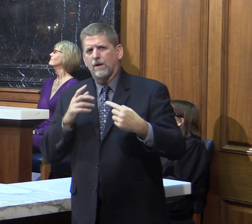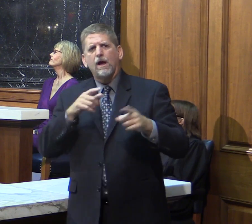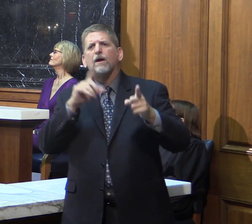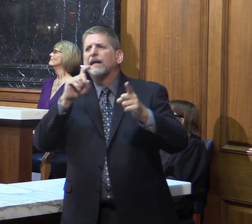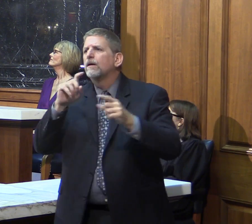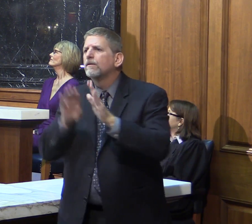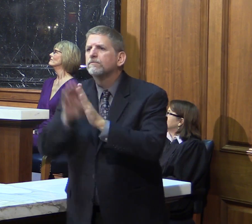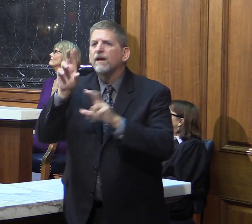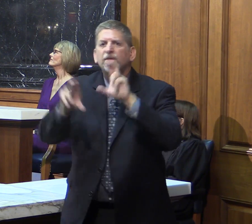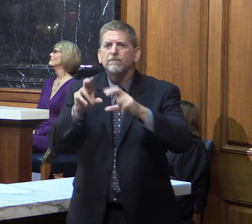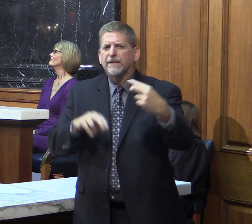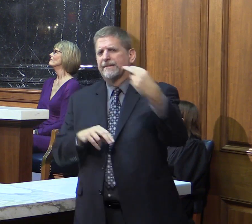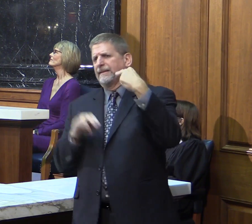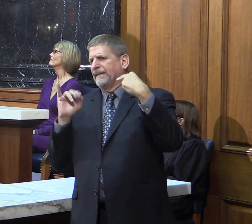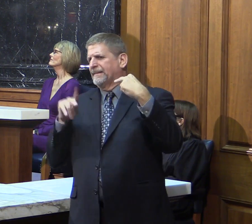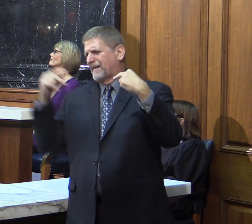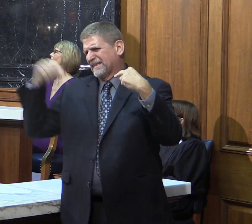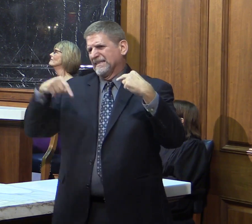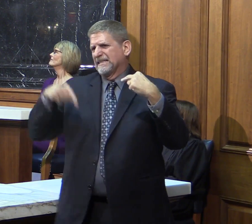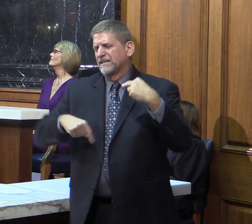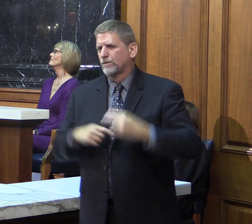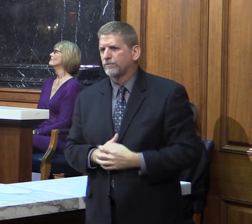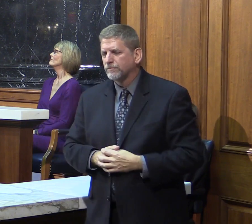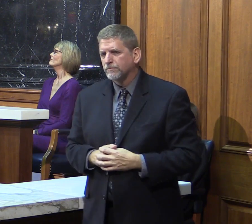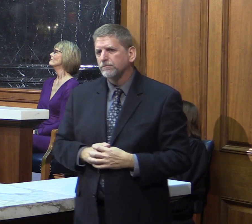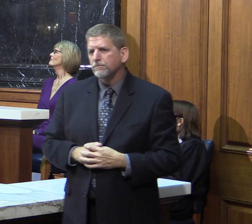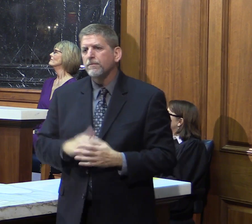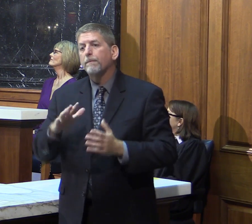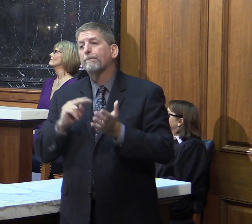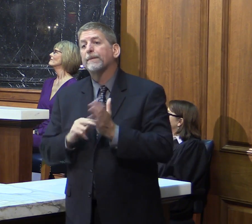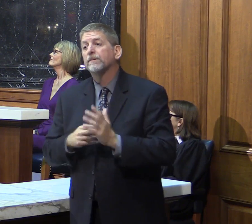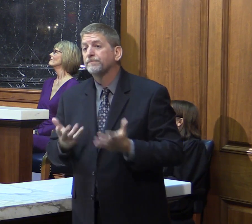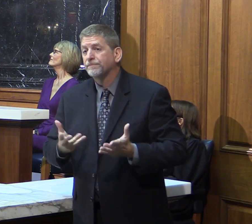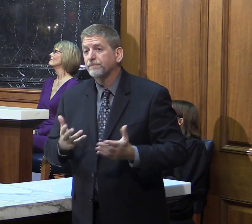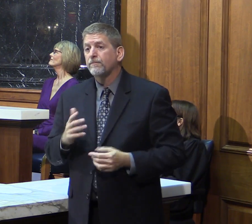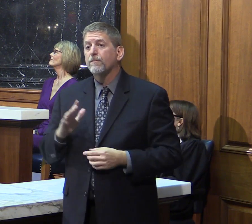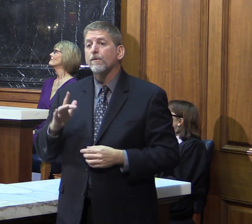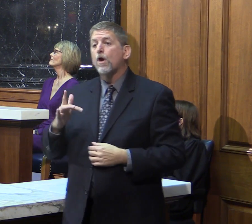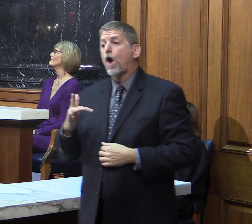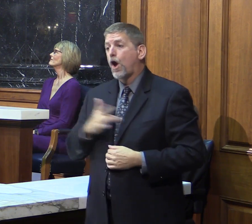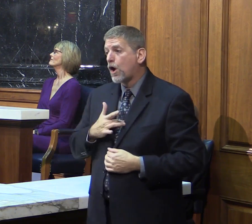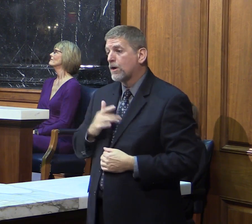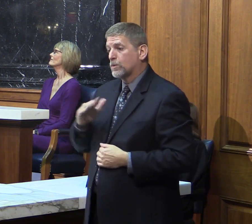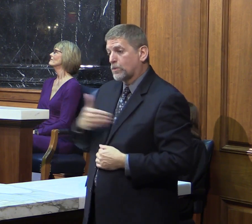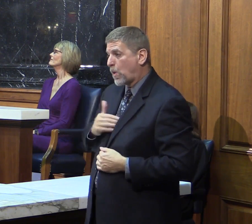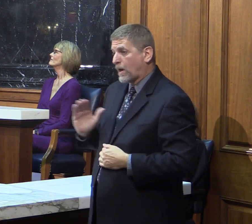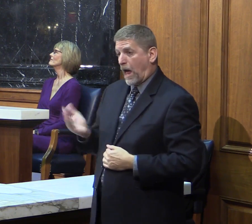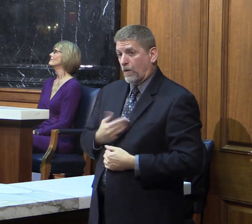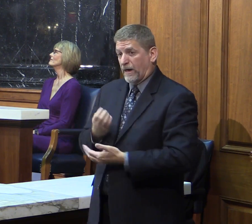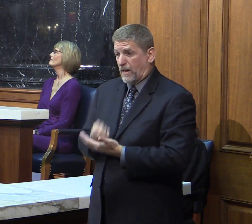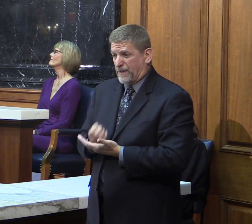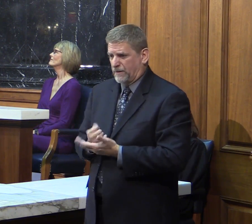That said, the heart and soul of our economy is still small business. Lucas Oil